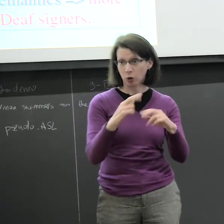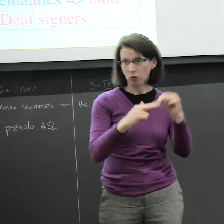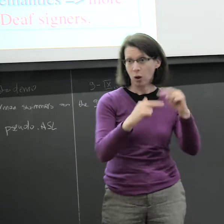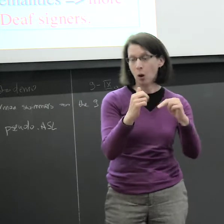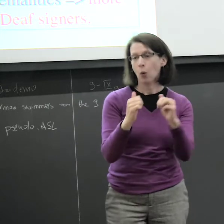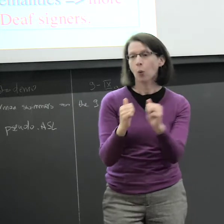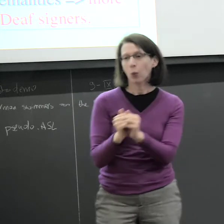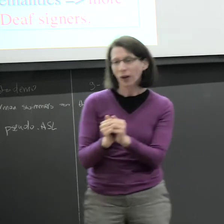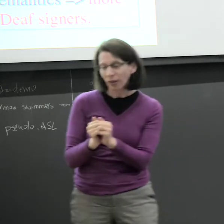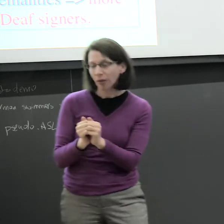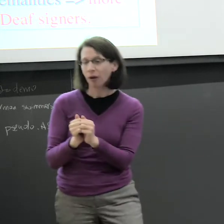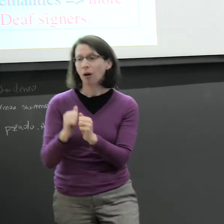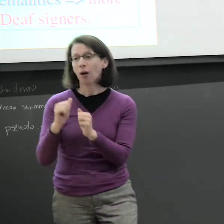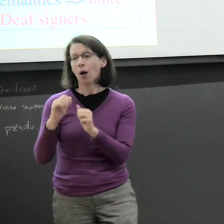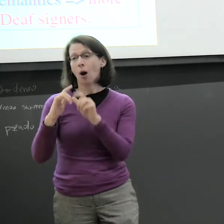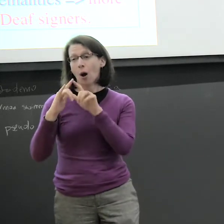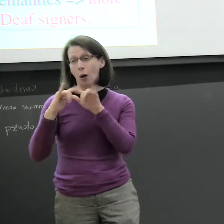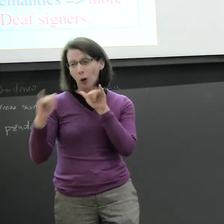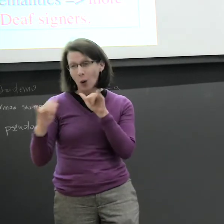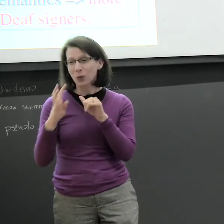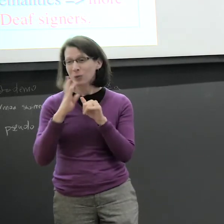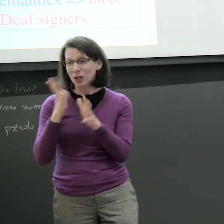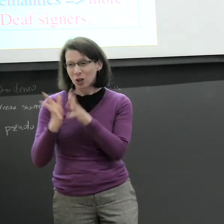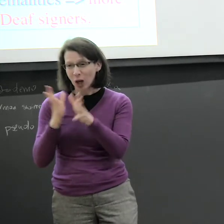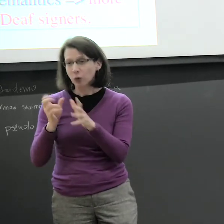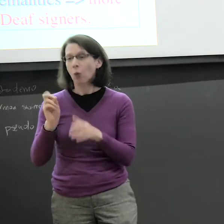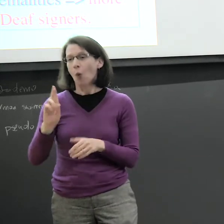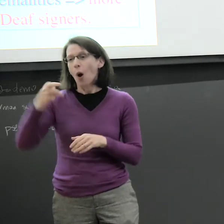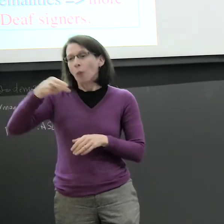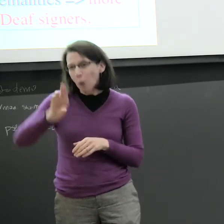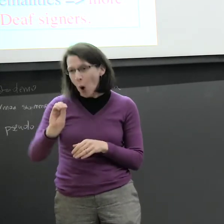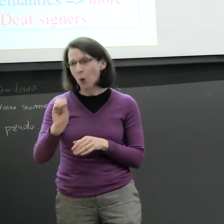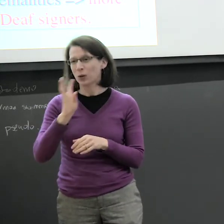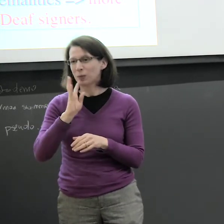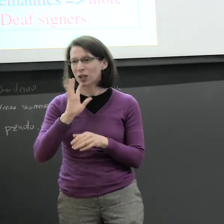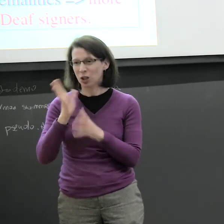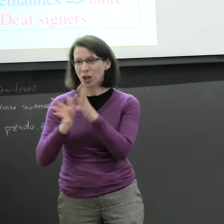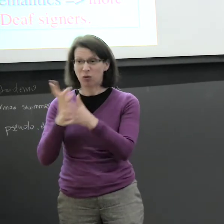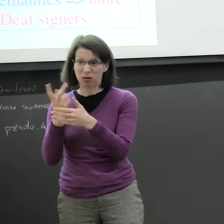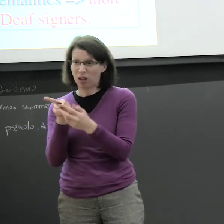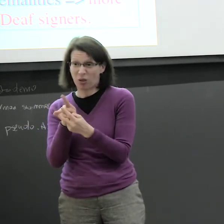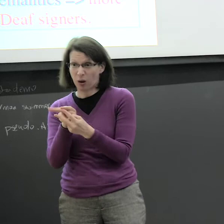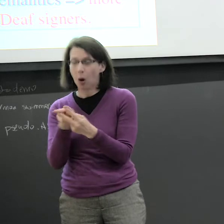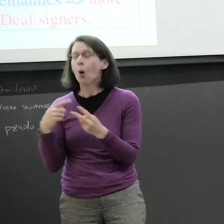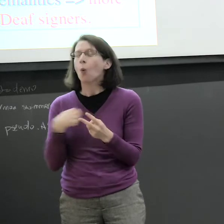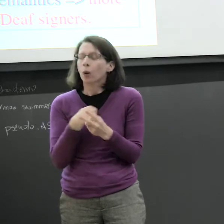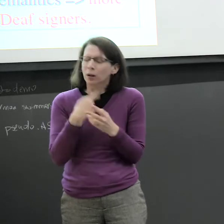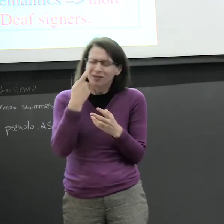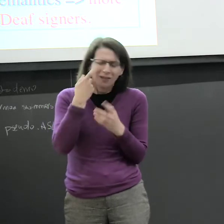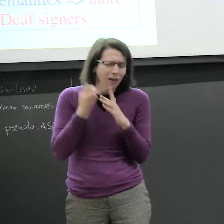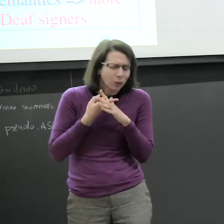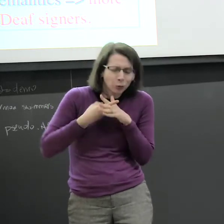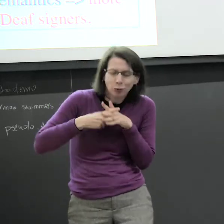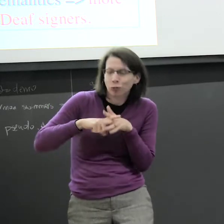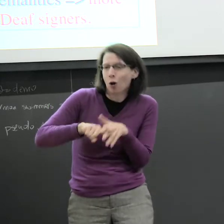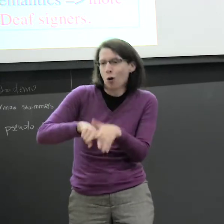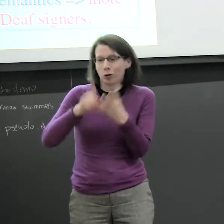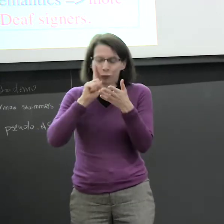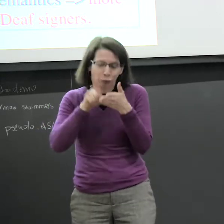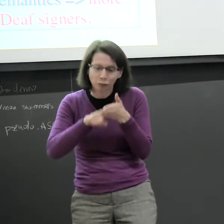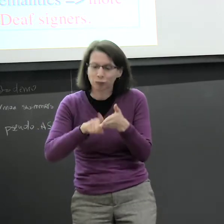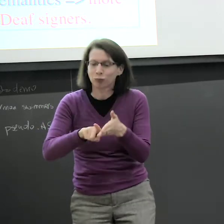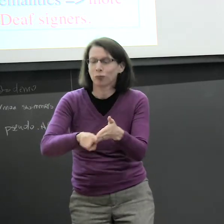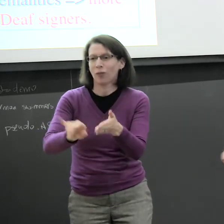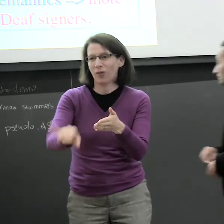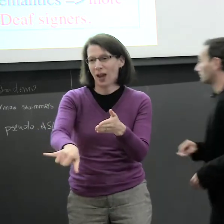or with post-speech gestures? And I think we're just beginning to address it. Let me just add one cautionary note about